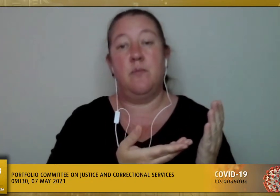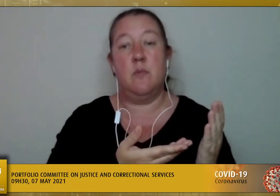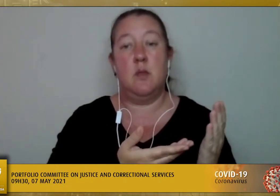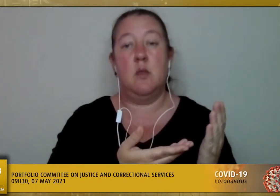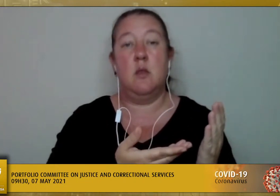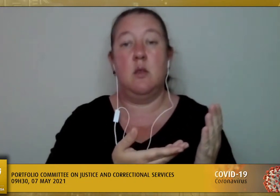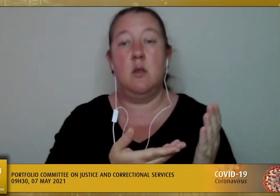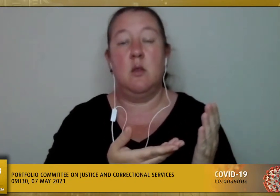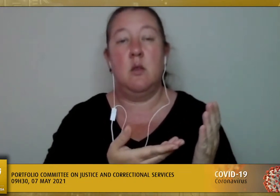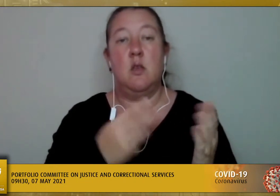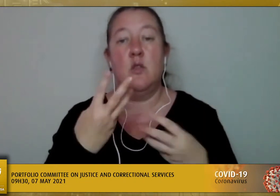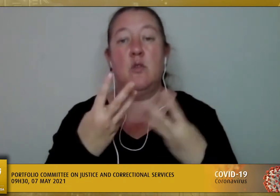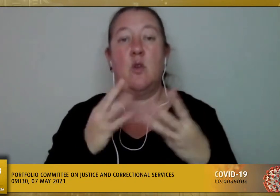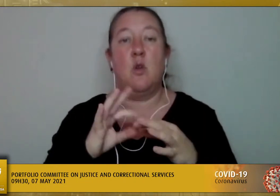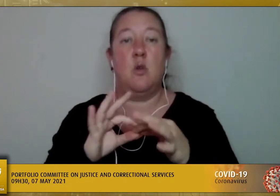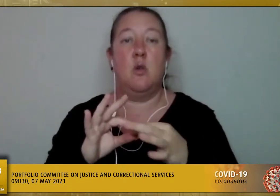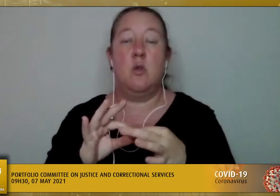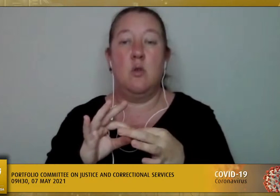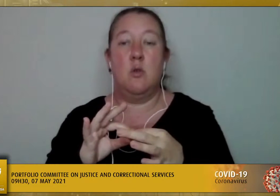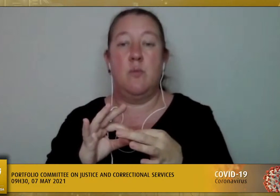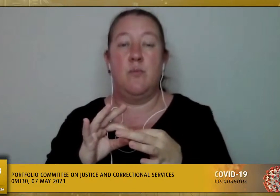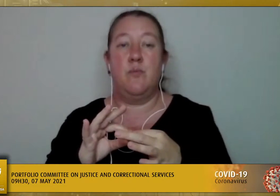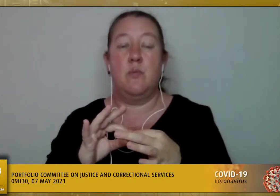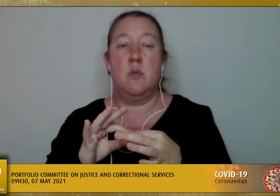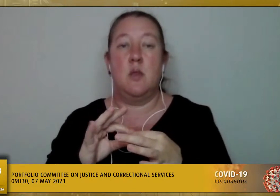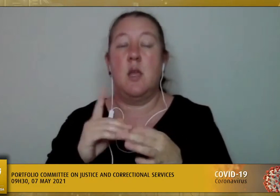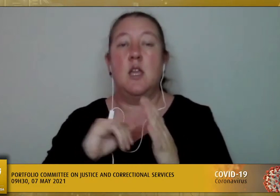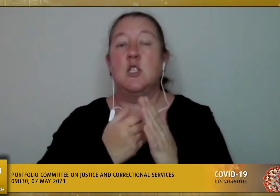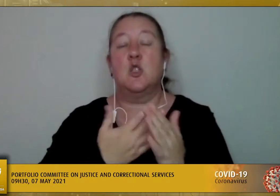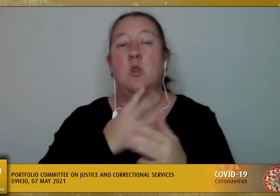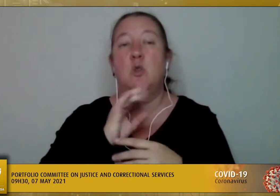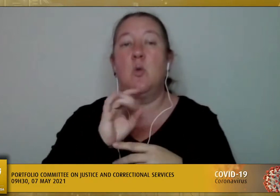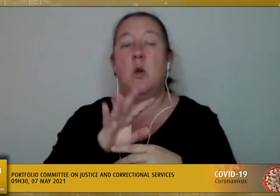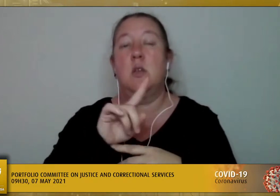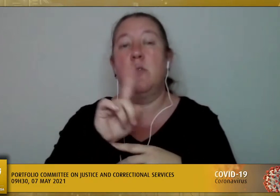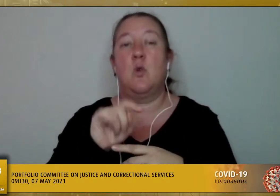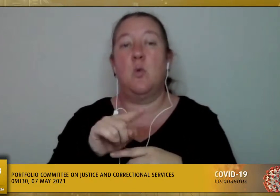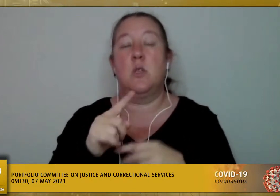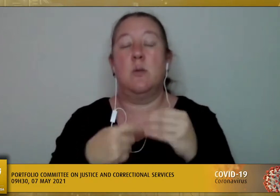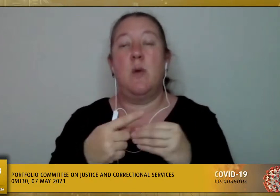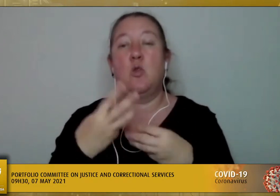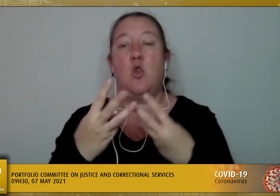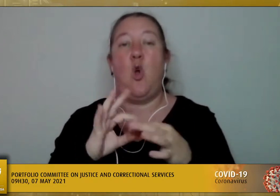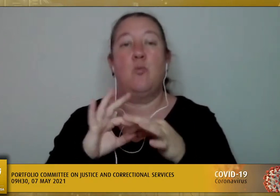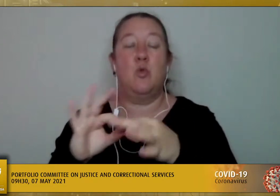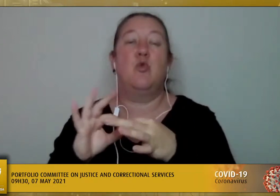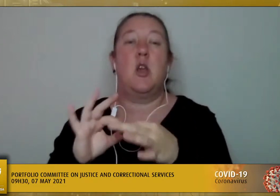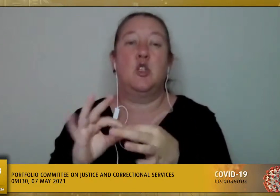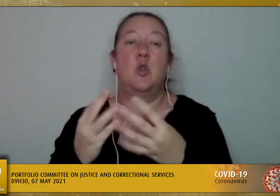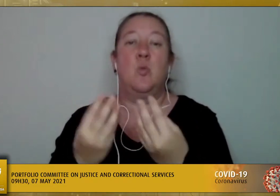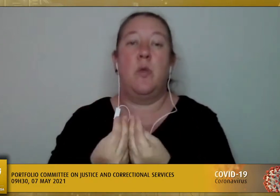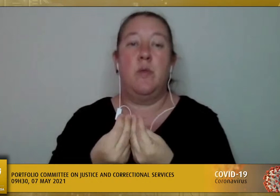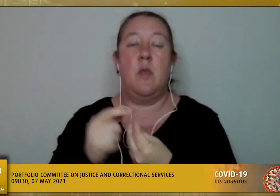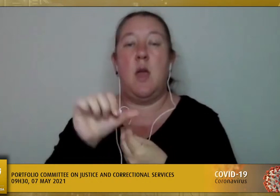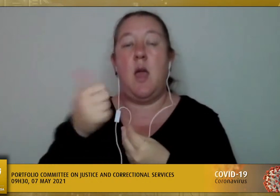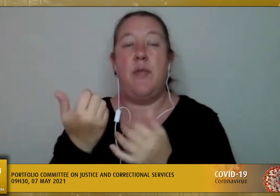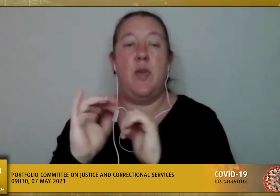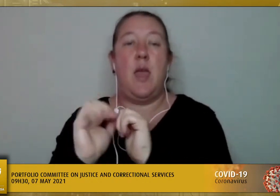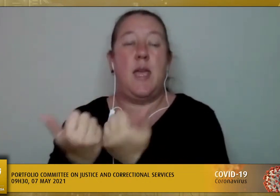the cooperation I just wanted to answer the question about cooperation with other